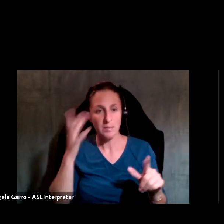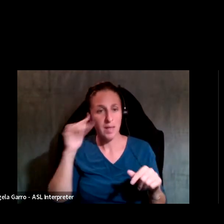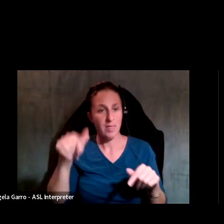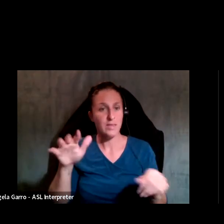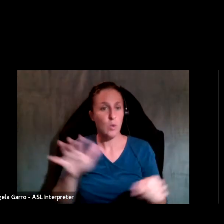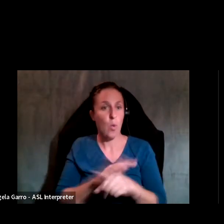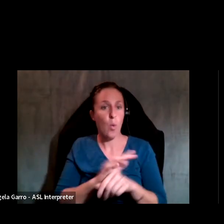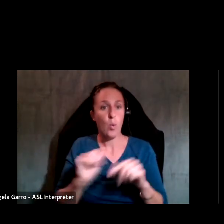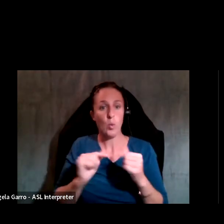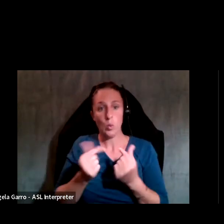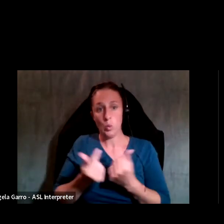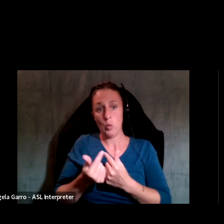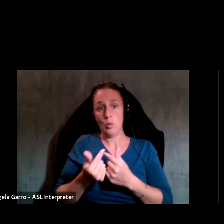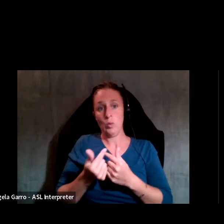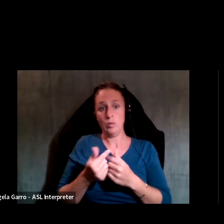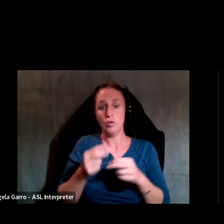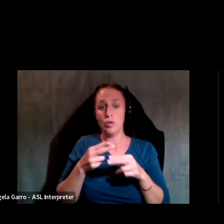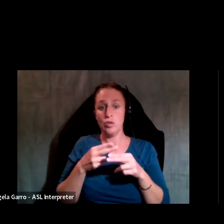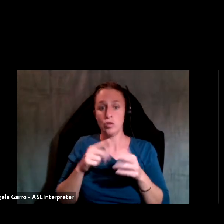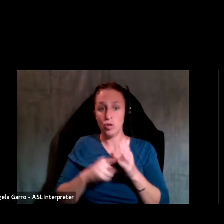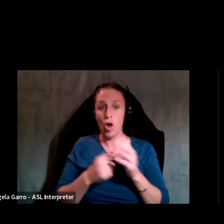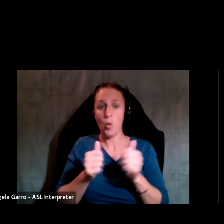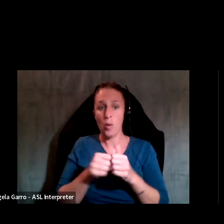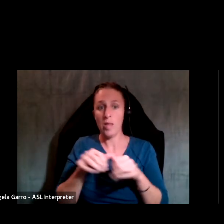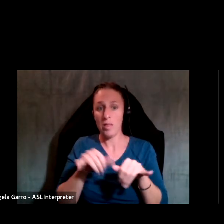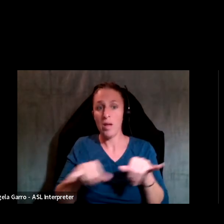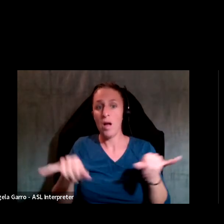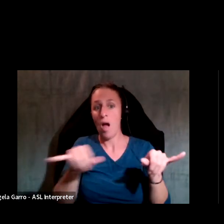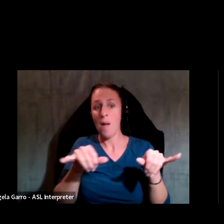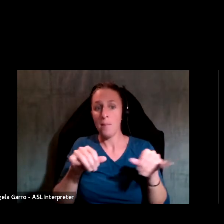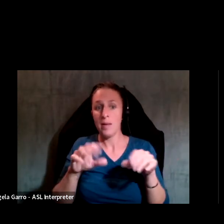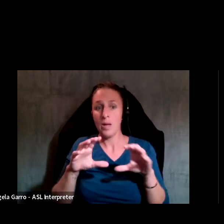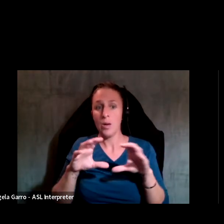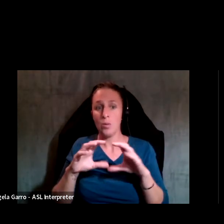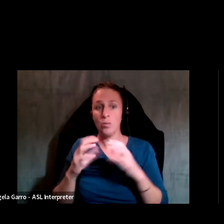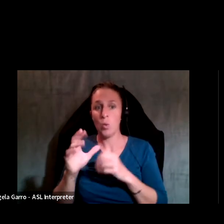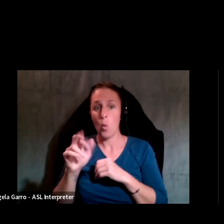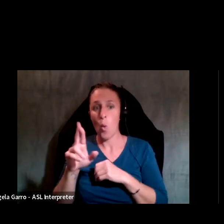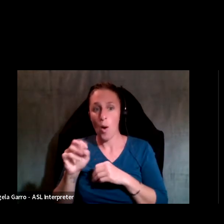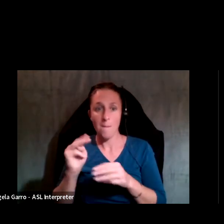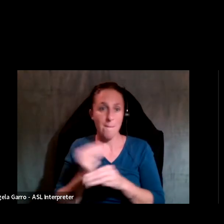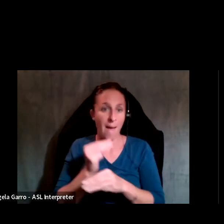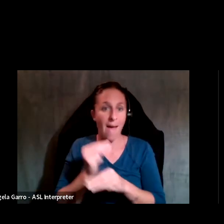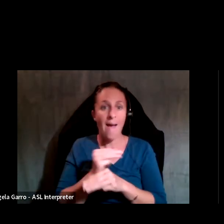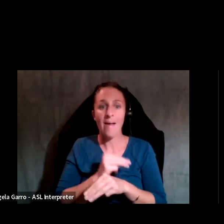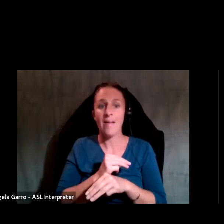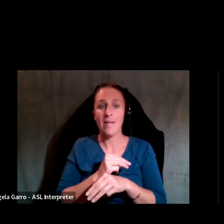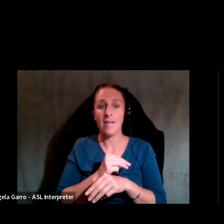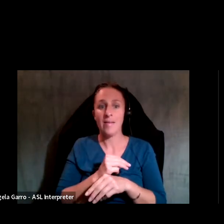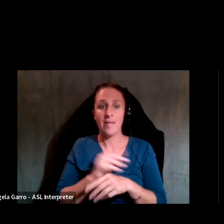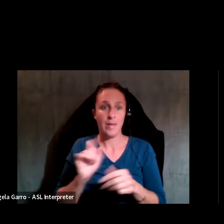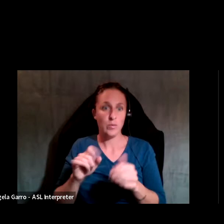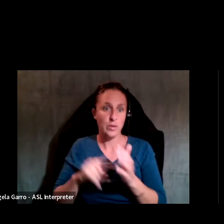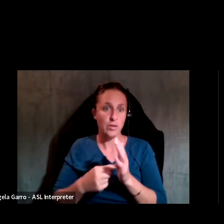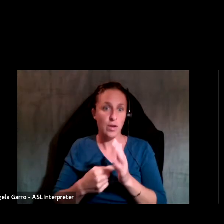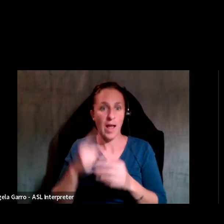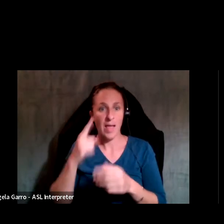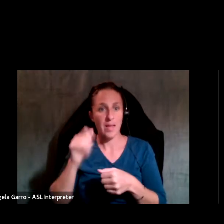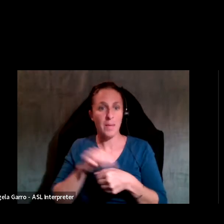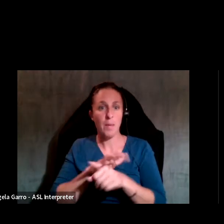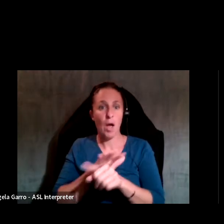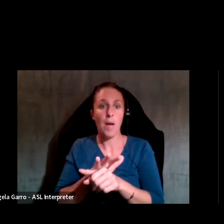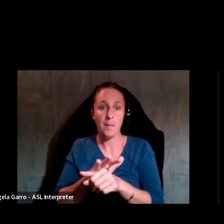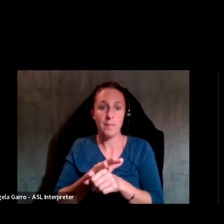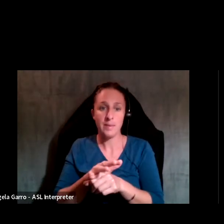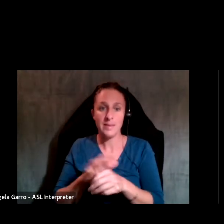started with the Common Core math in elementary school. That's when they rolled out Common Core math, or I think probably the pandemic probably set everybody